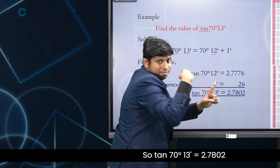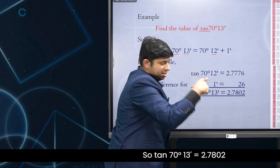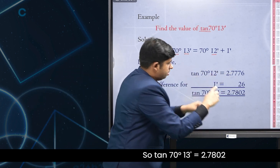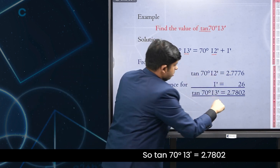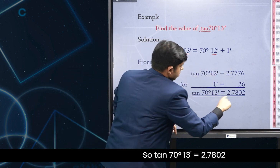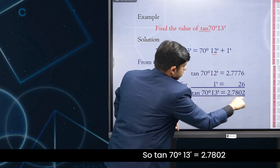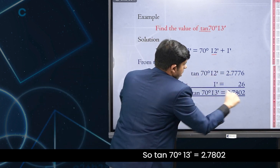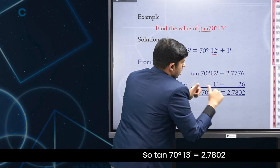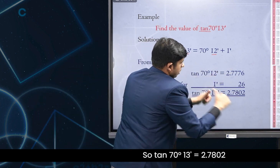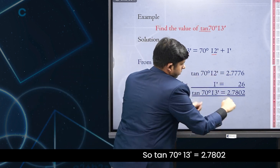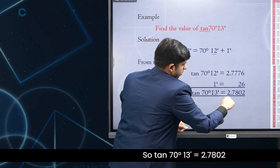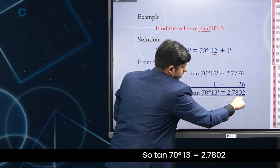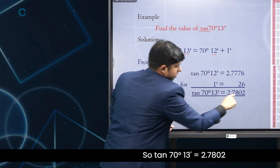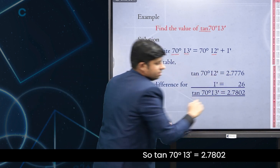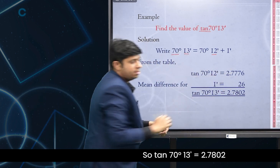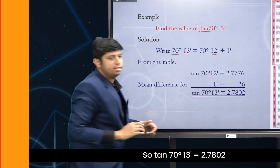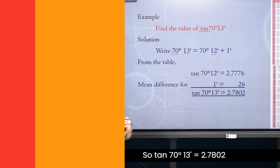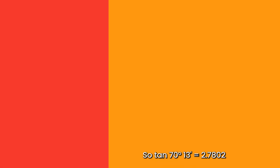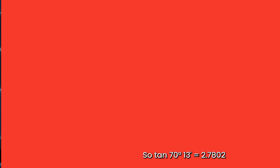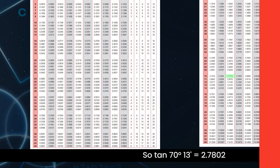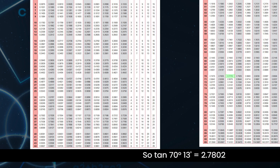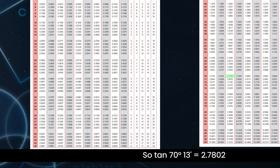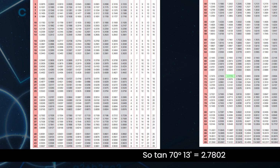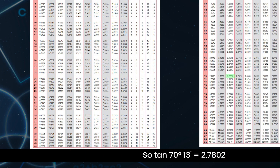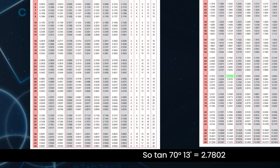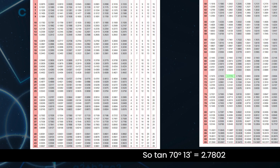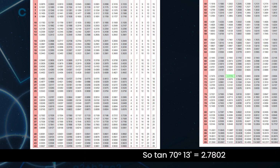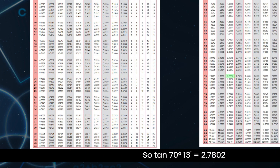So, tan 70 degrees 13 minutes is equal to 2.7802.